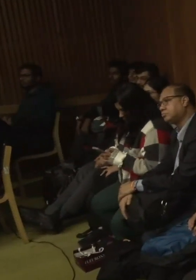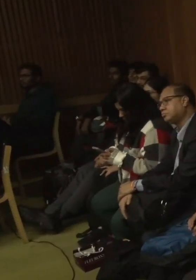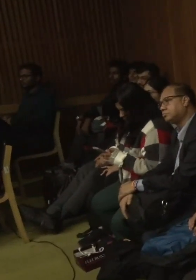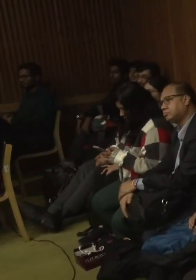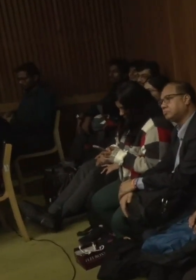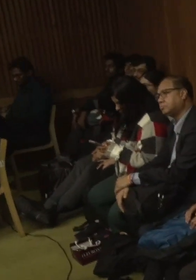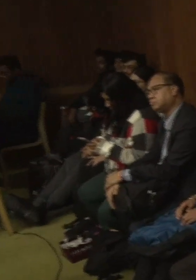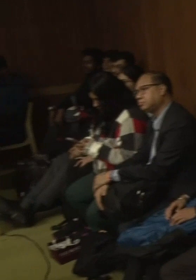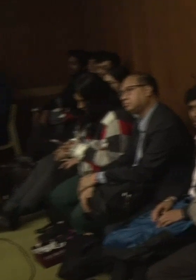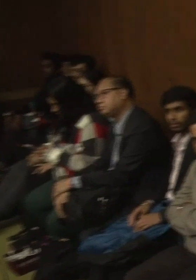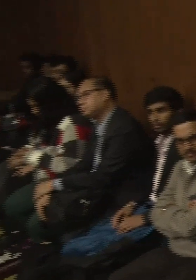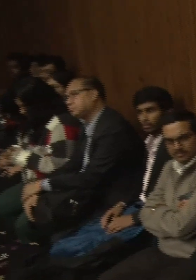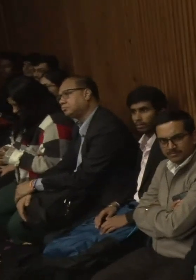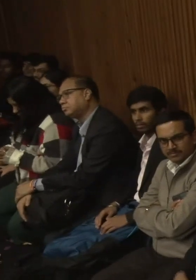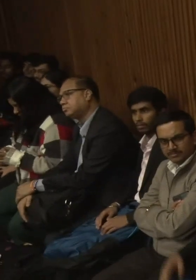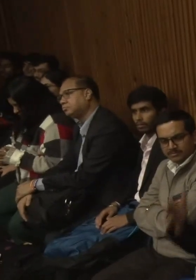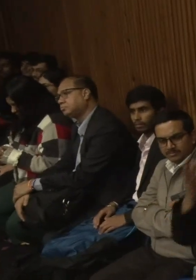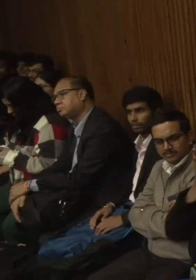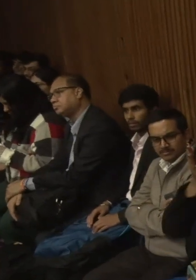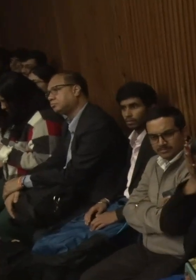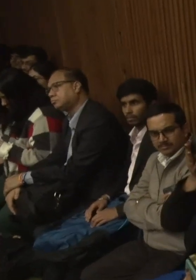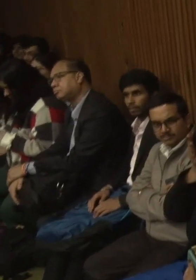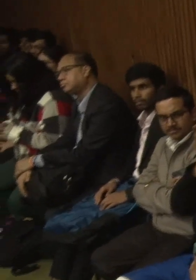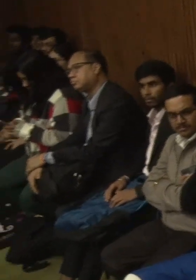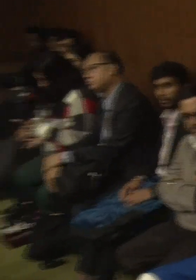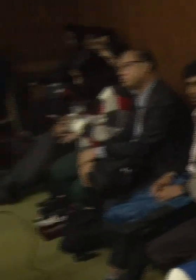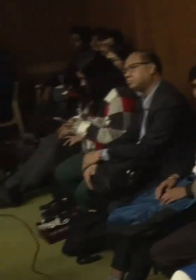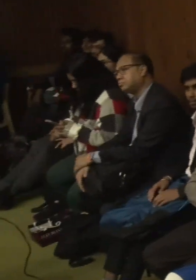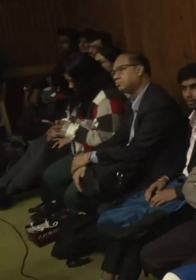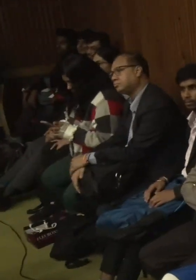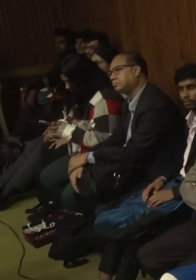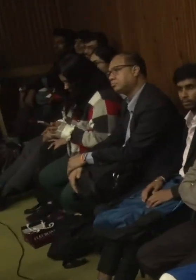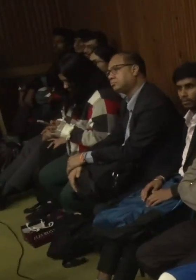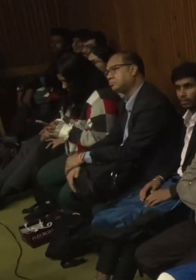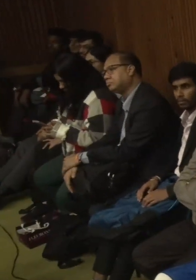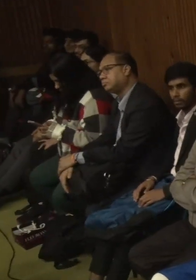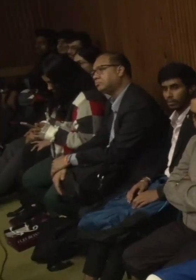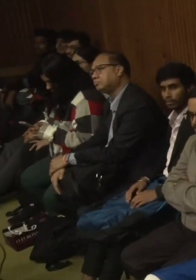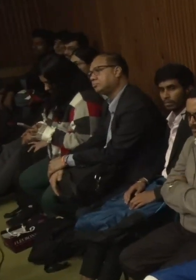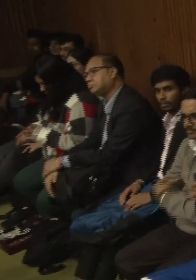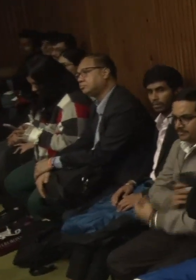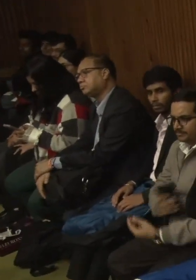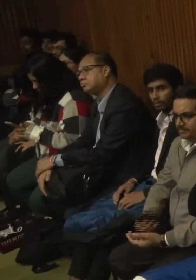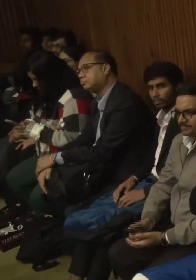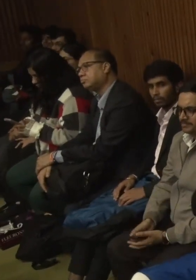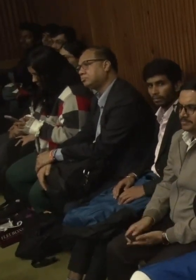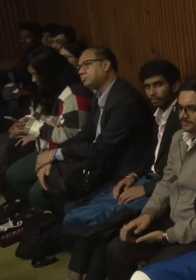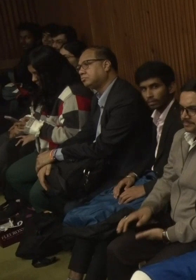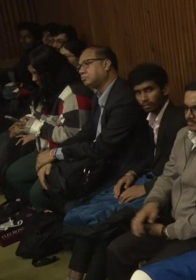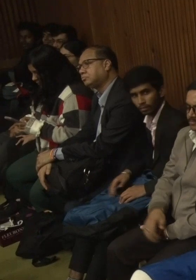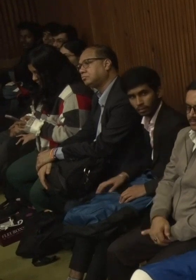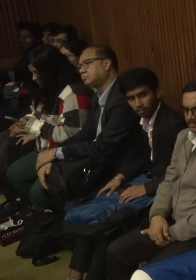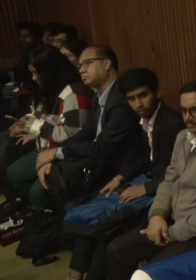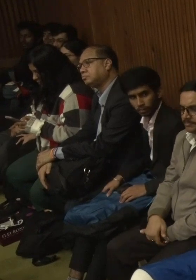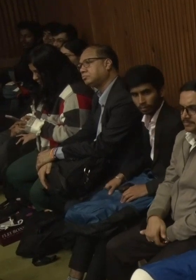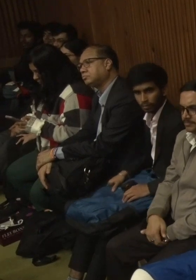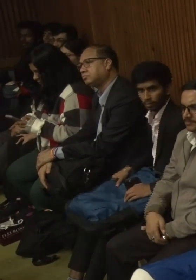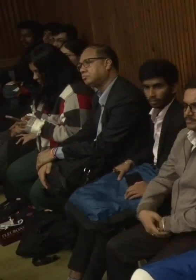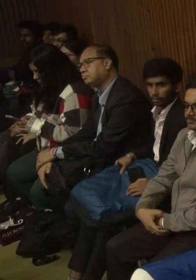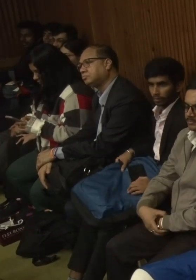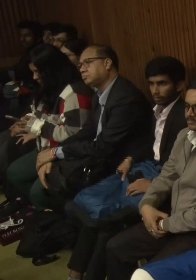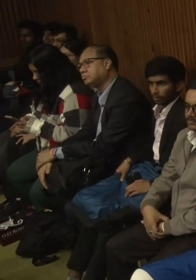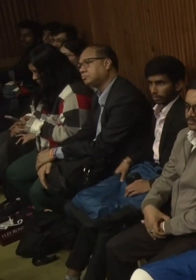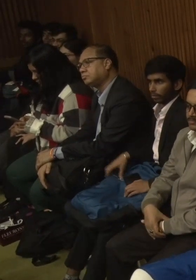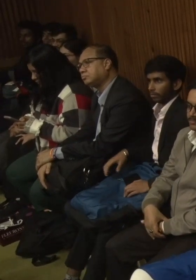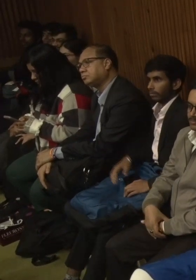speaking, but what she is doing is a language. Therefore, language, even without speech, the language of love